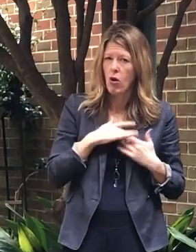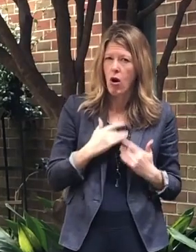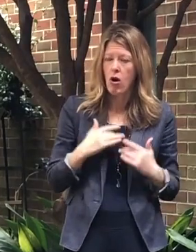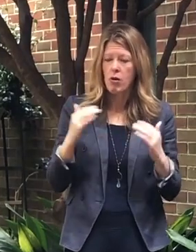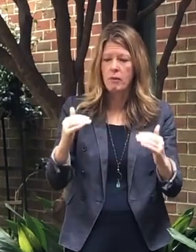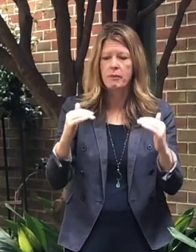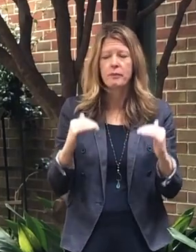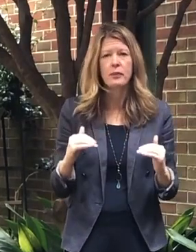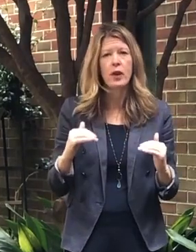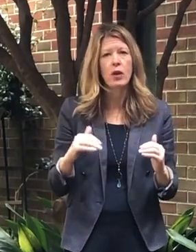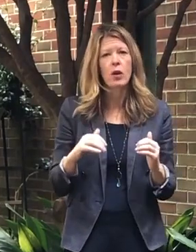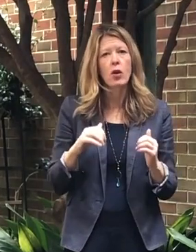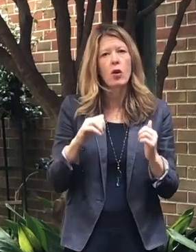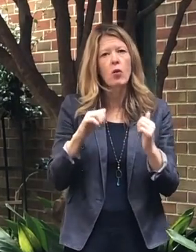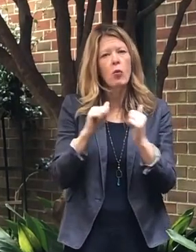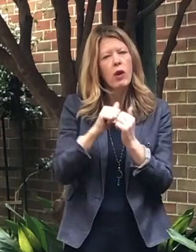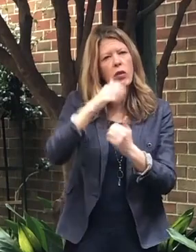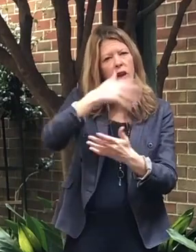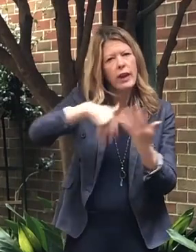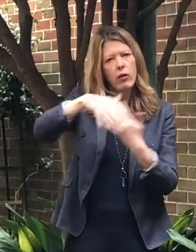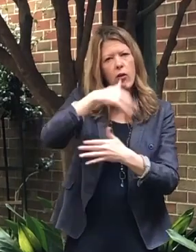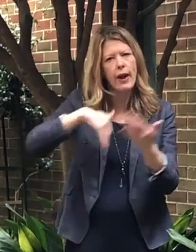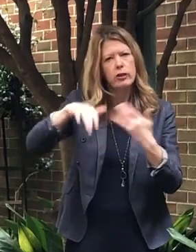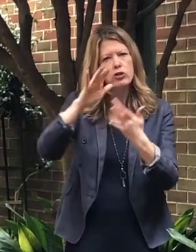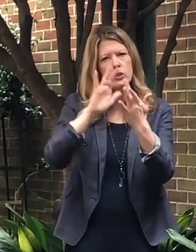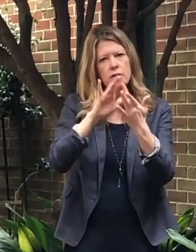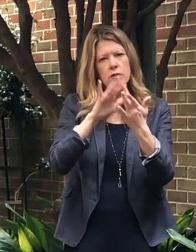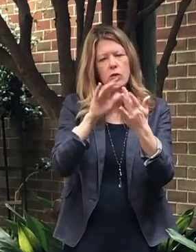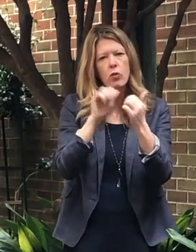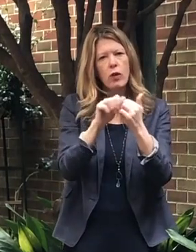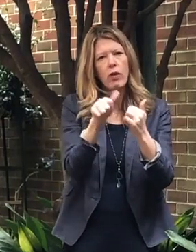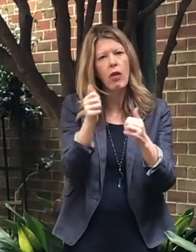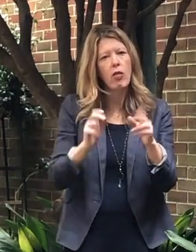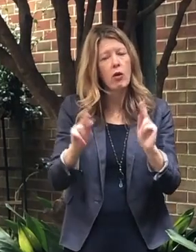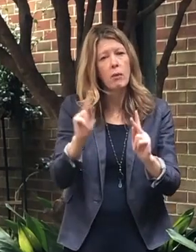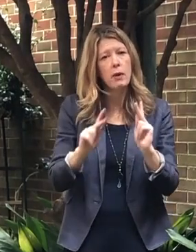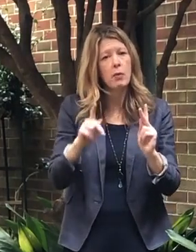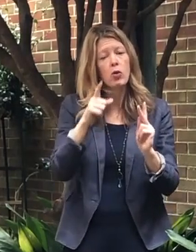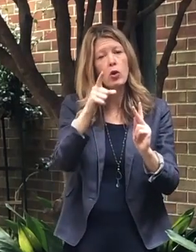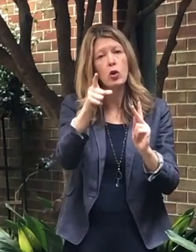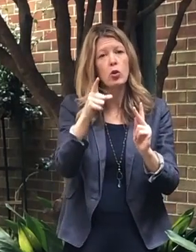In your dealings with others, were you honest and kind?